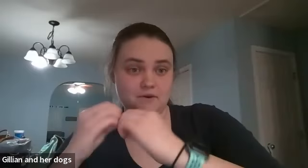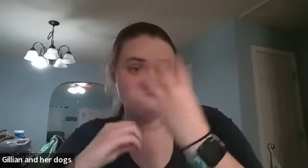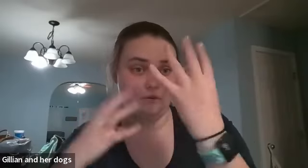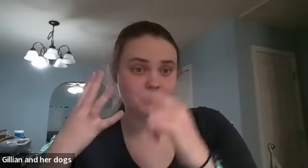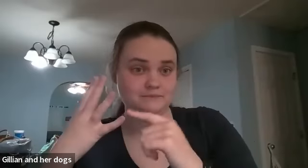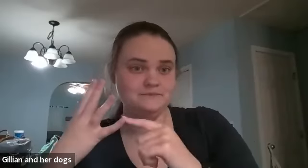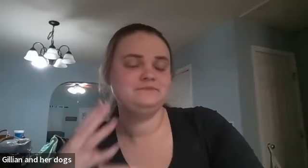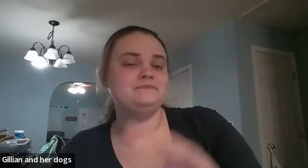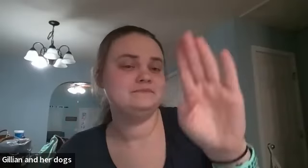number 4.